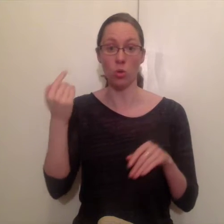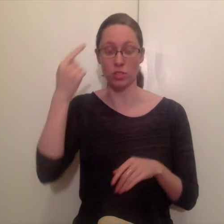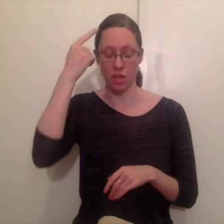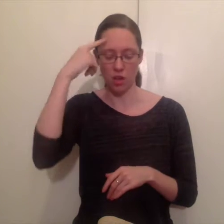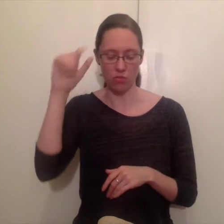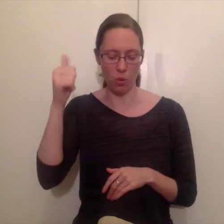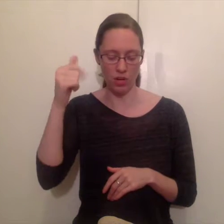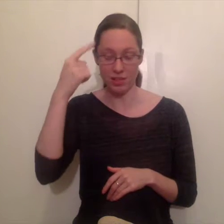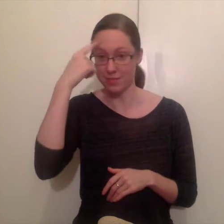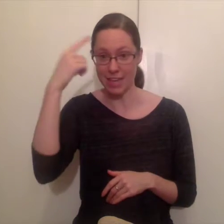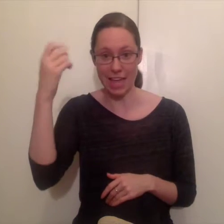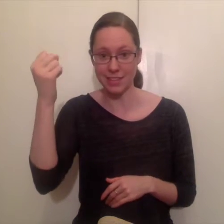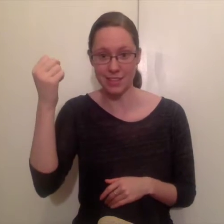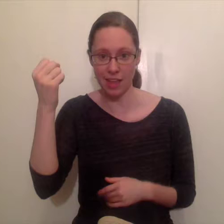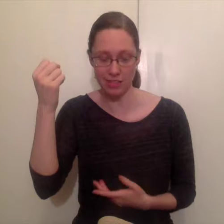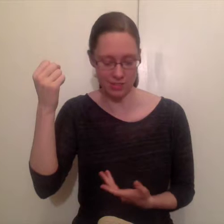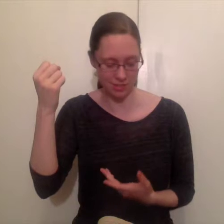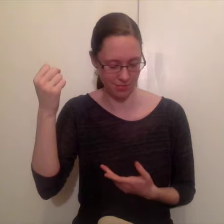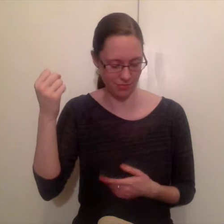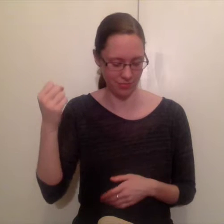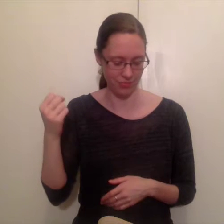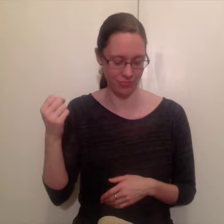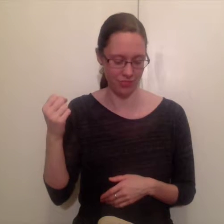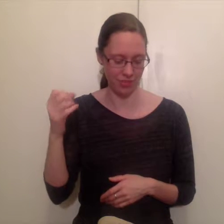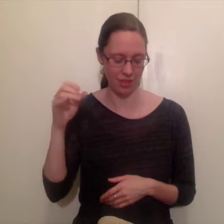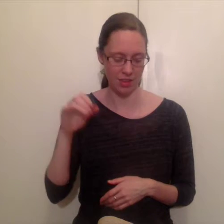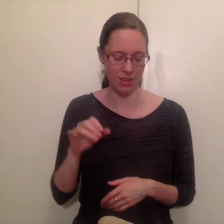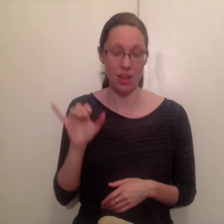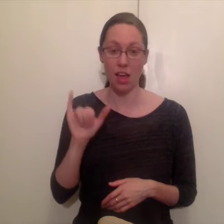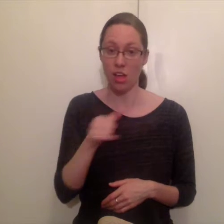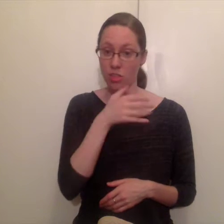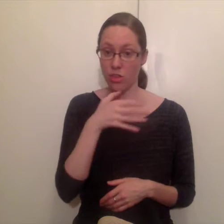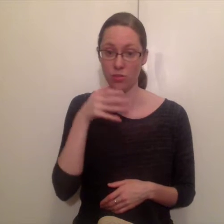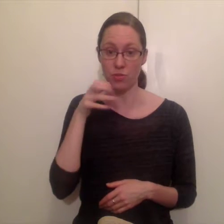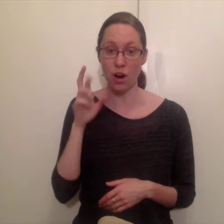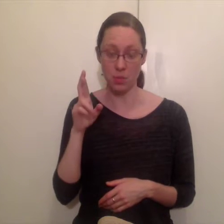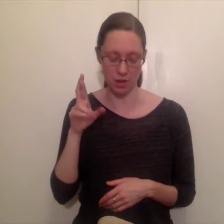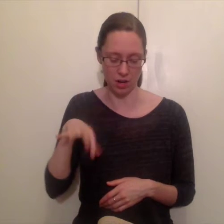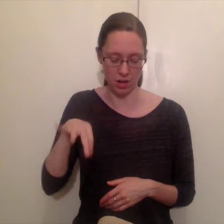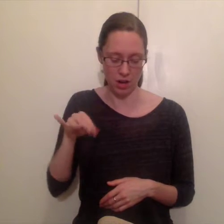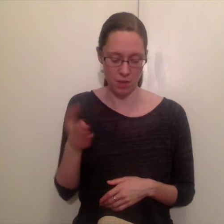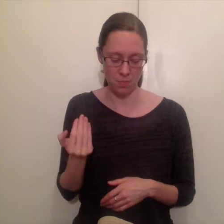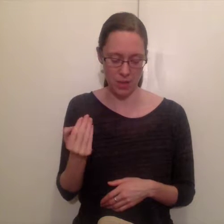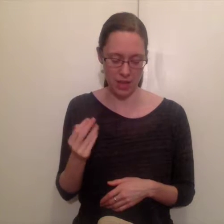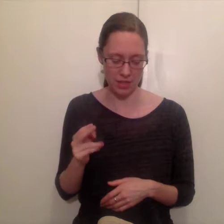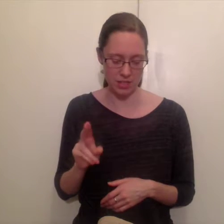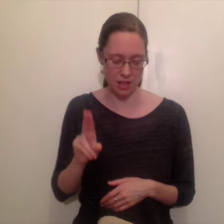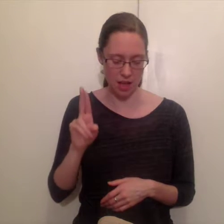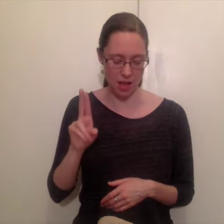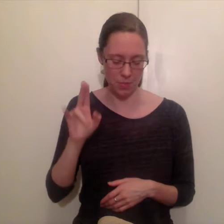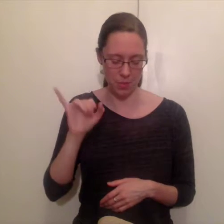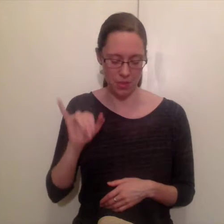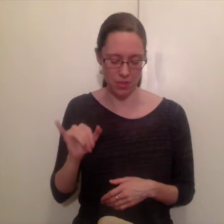"Sold for 10 cents. The farmer picked up